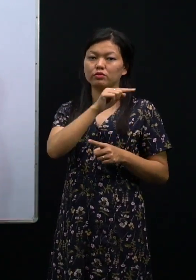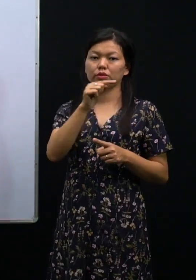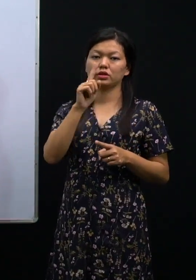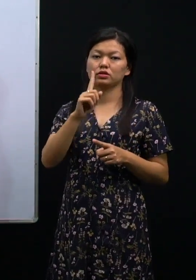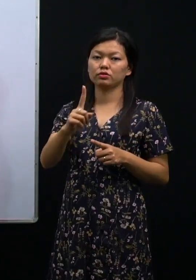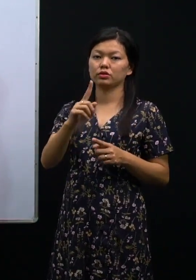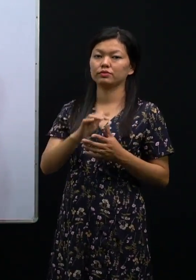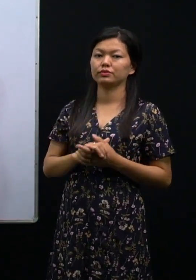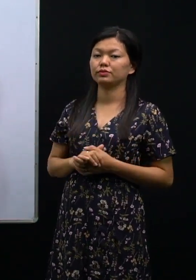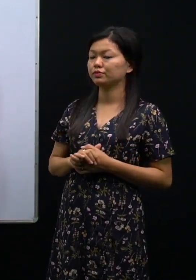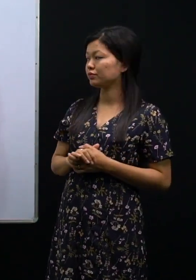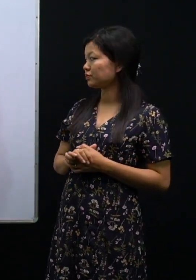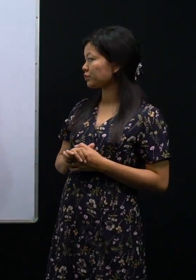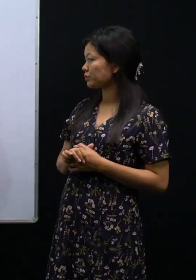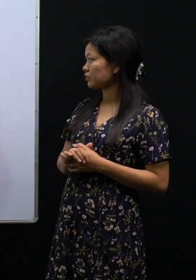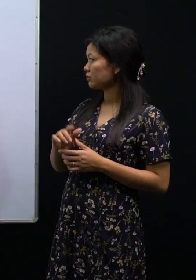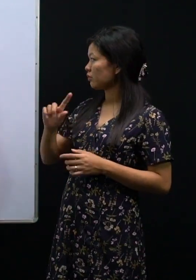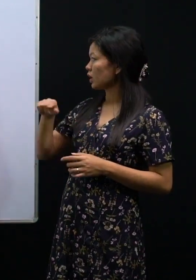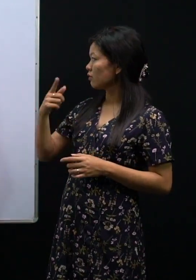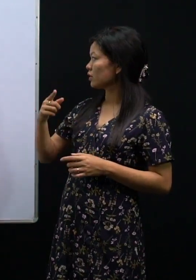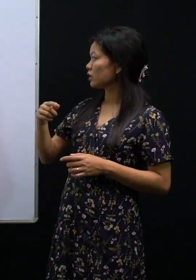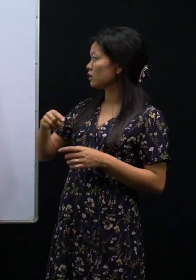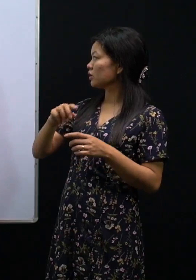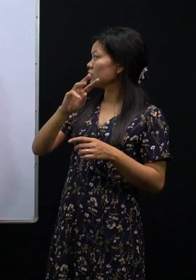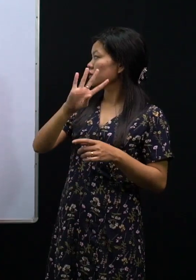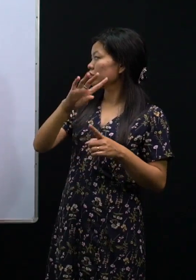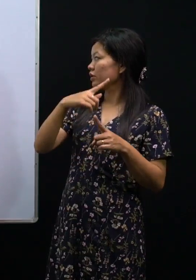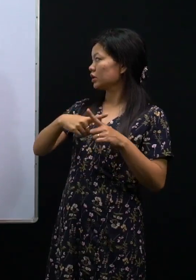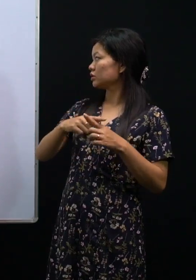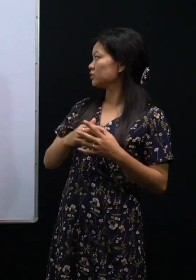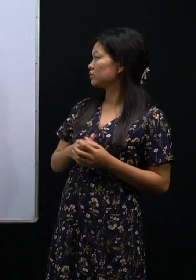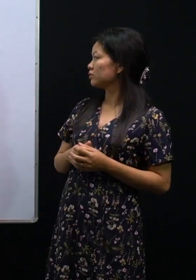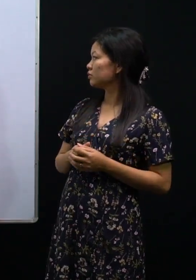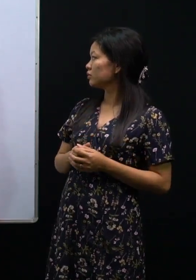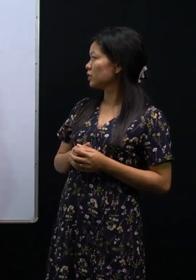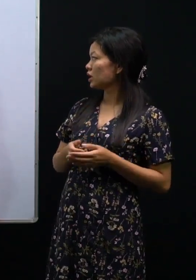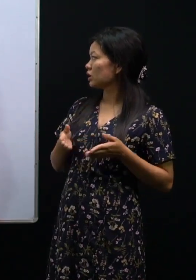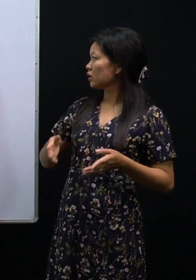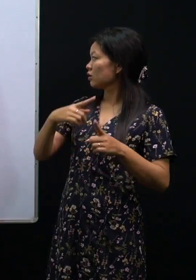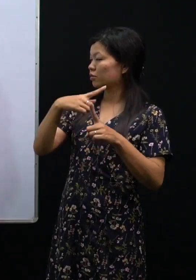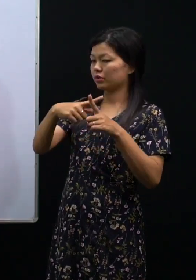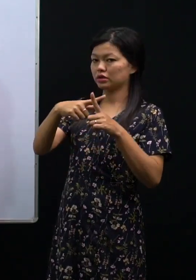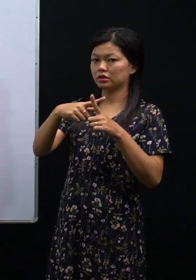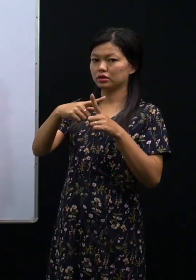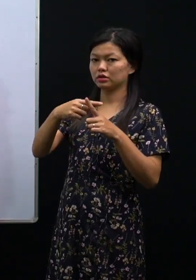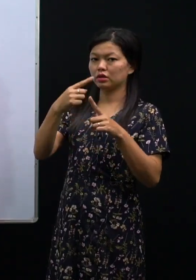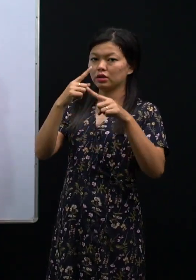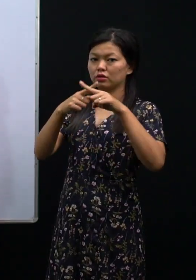much? Directly you can write 3x. Clear? Now come here. Plus into